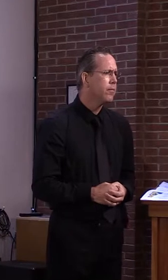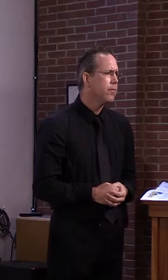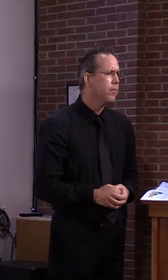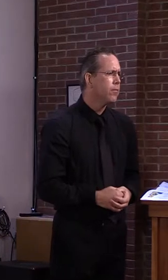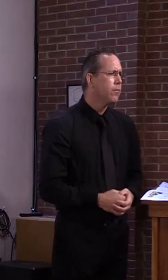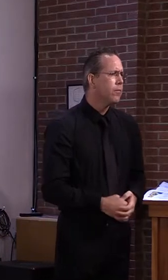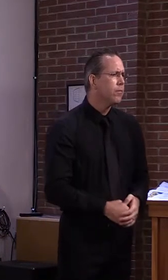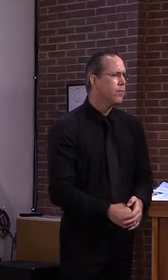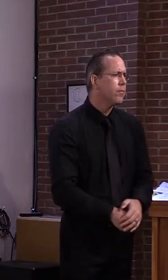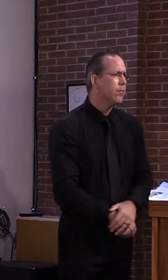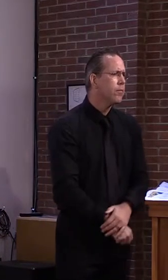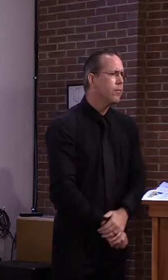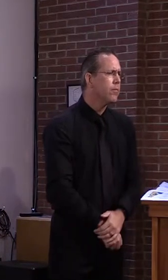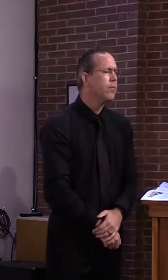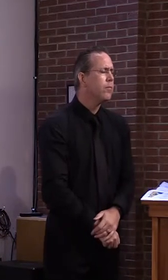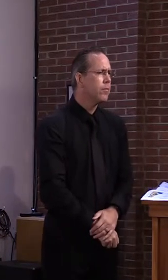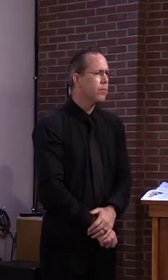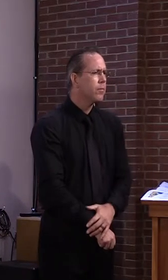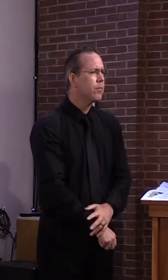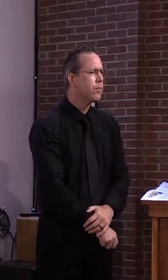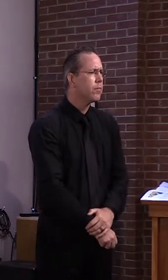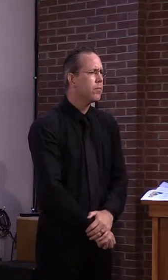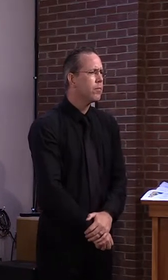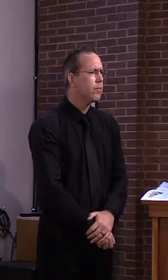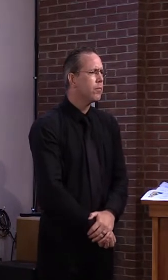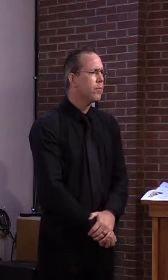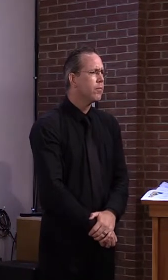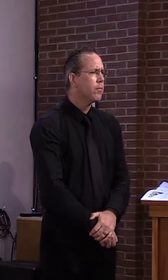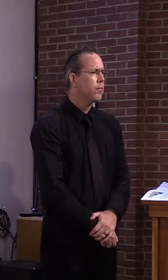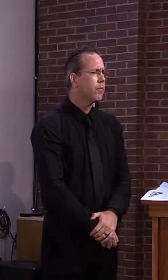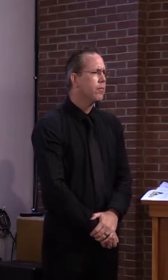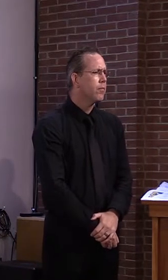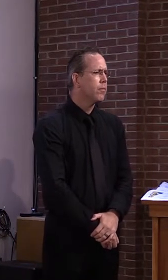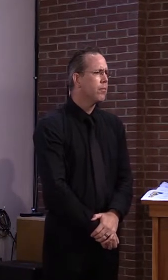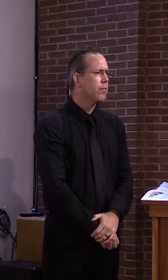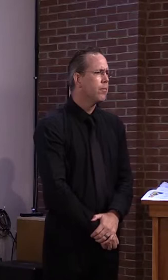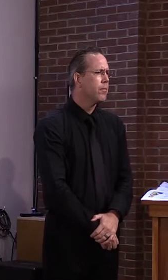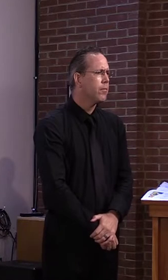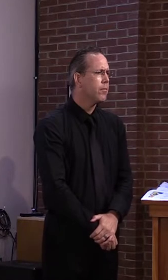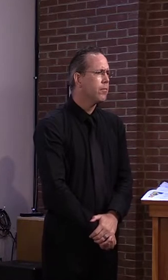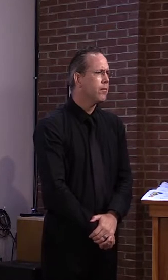Health come out with anything new for the opiate problem?